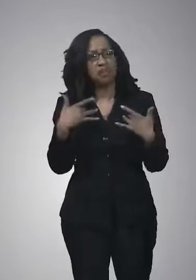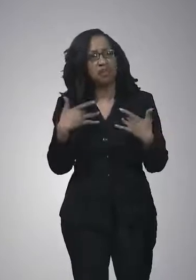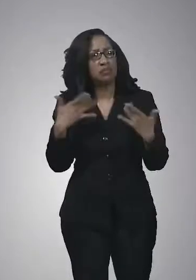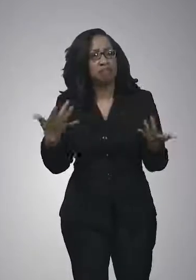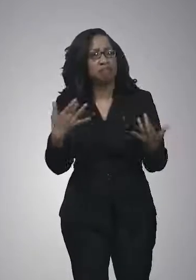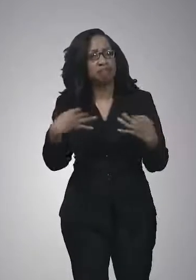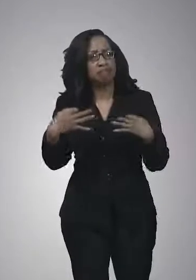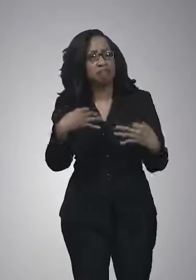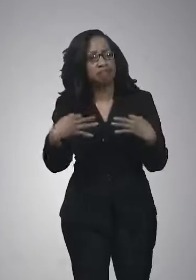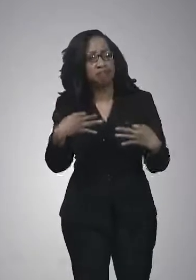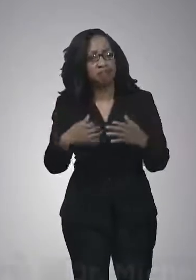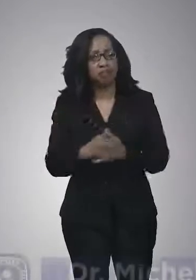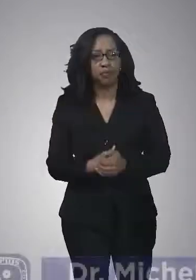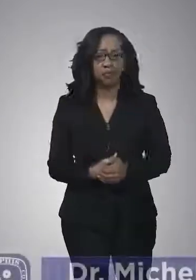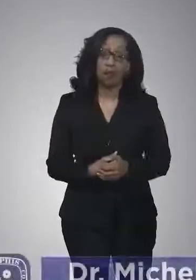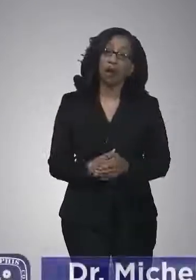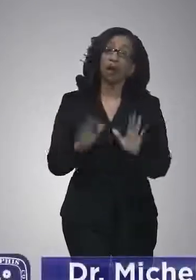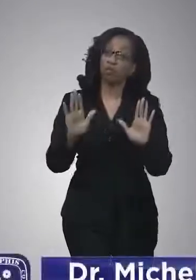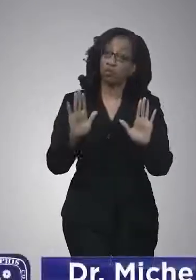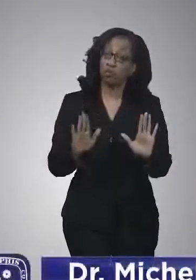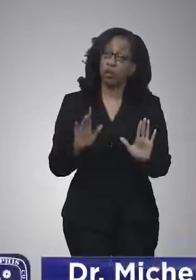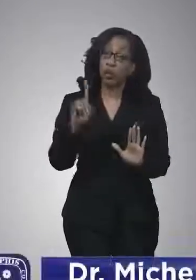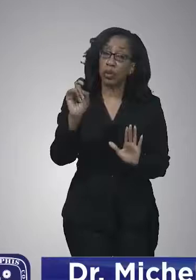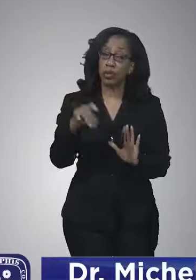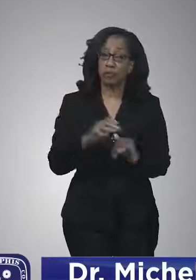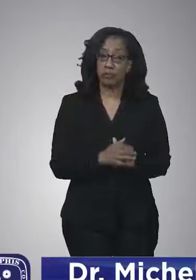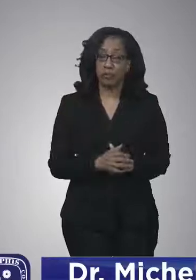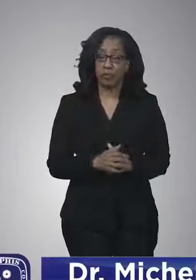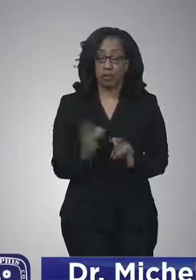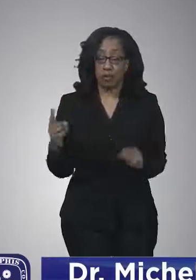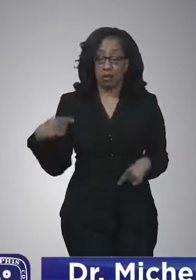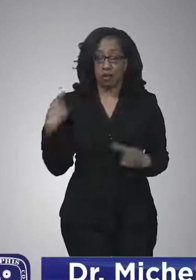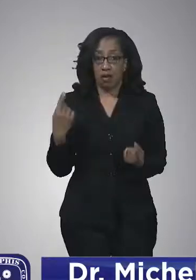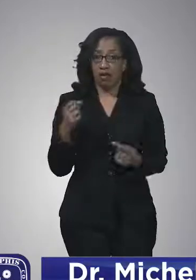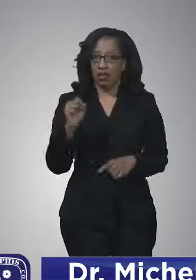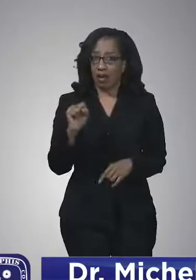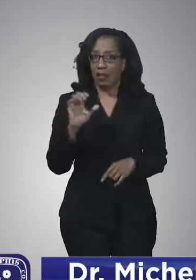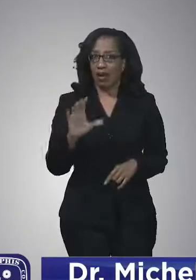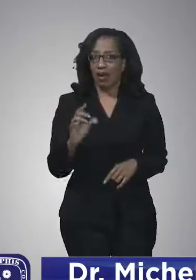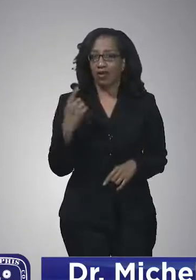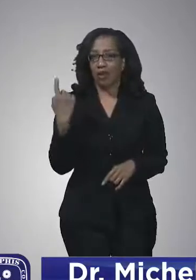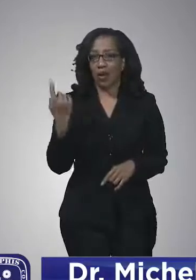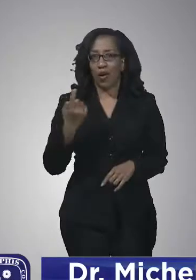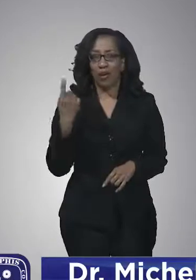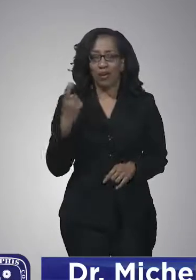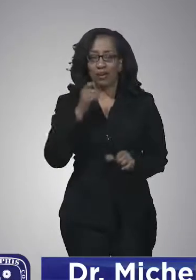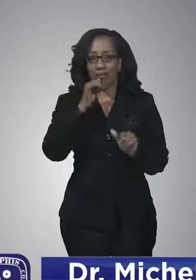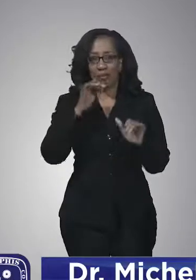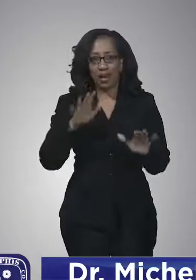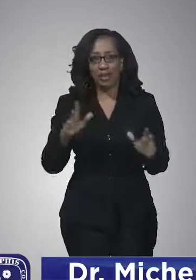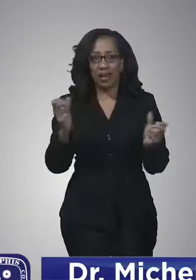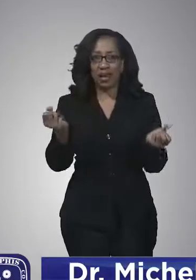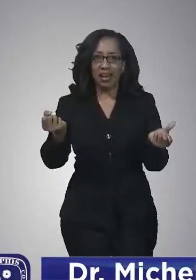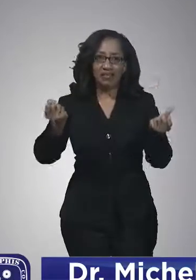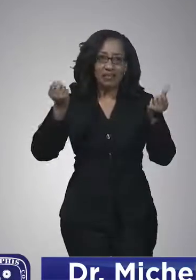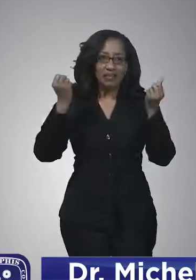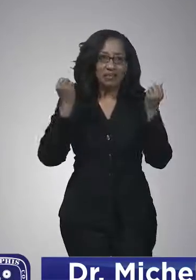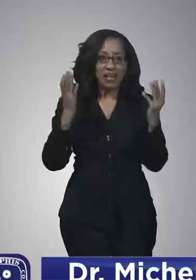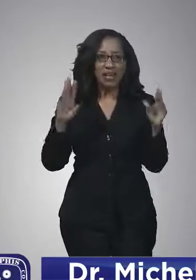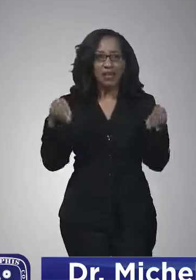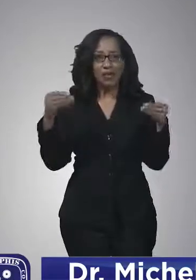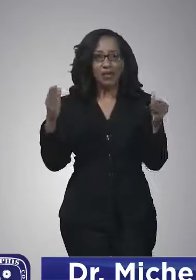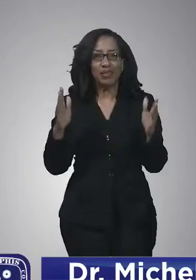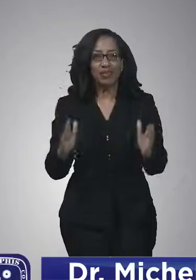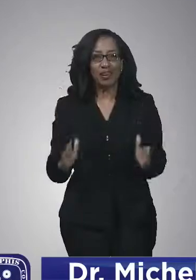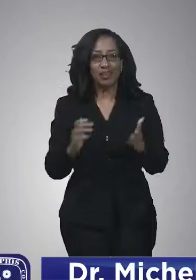question. So actually, Shelby County has always been blessed to have lots of providers who can give vaccinations